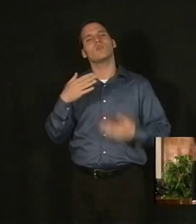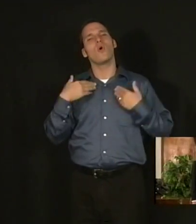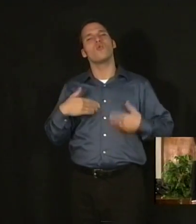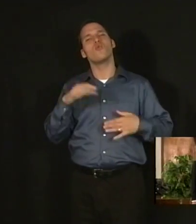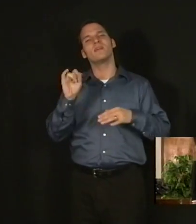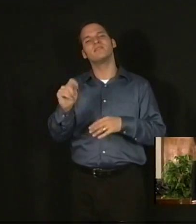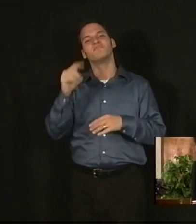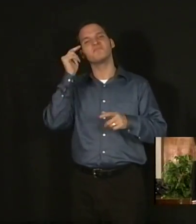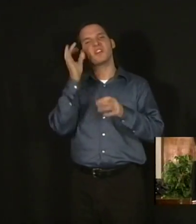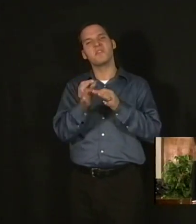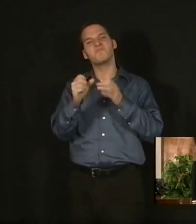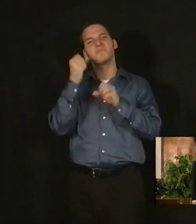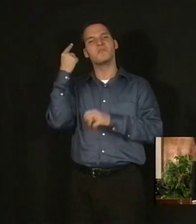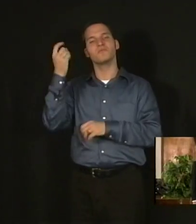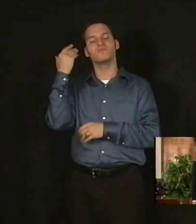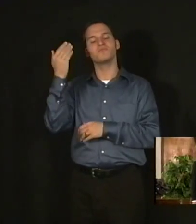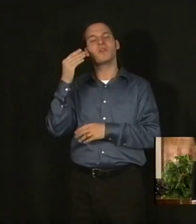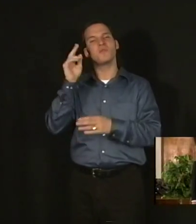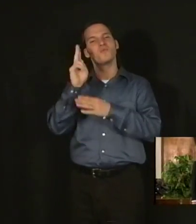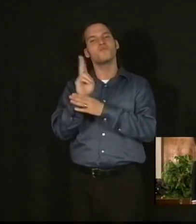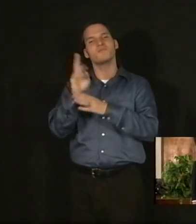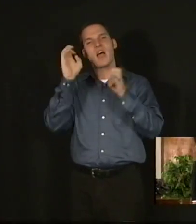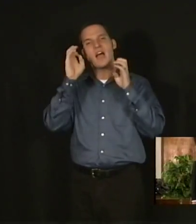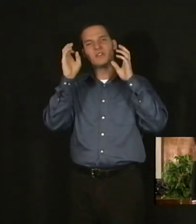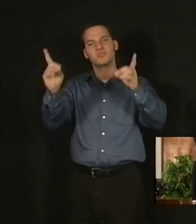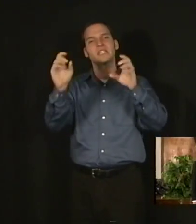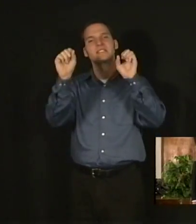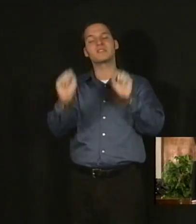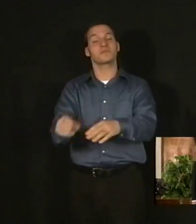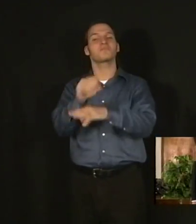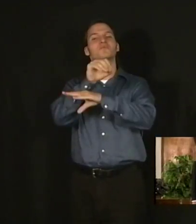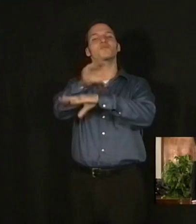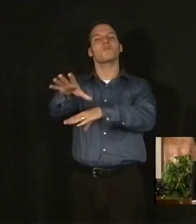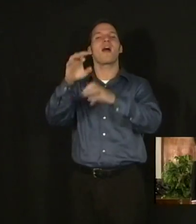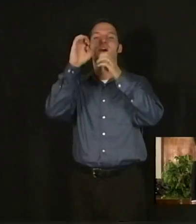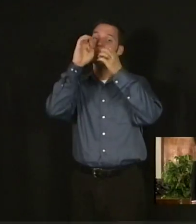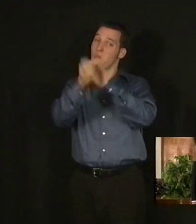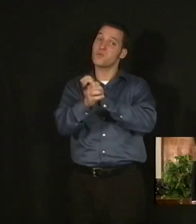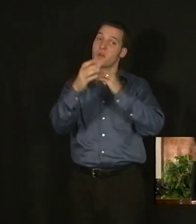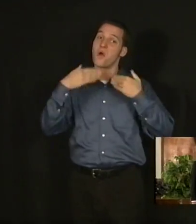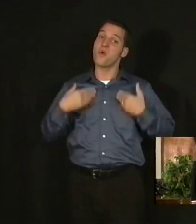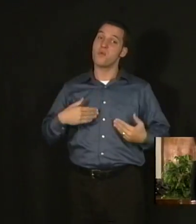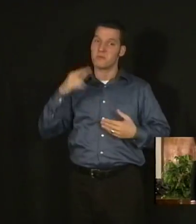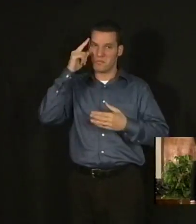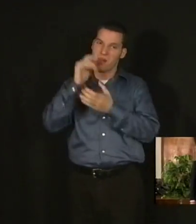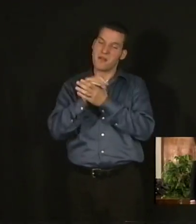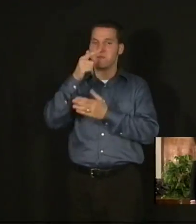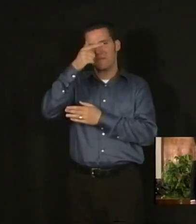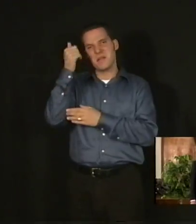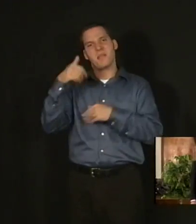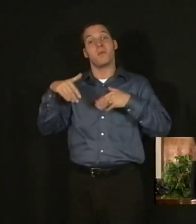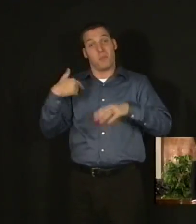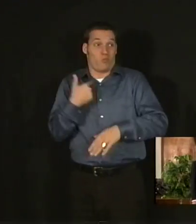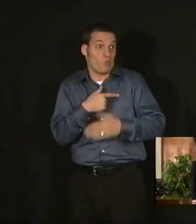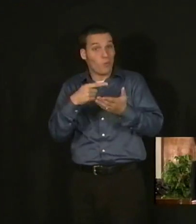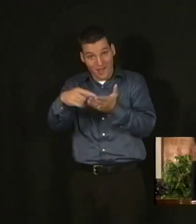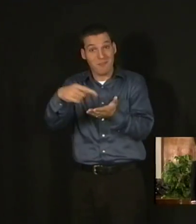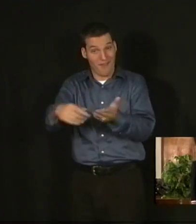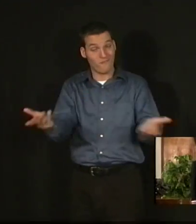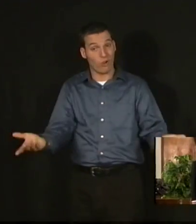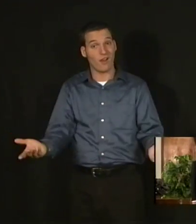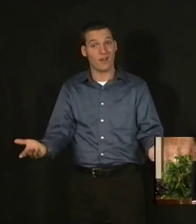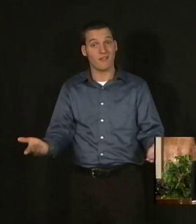the humanists have decided years ago they're going to use the education system to spread their evolution and humanism, because that way we pay